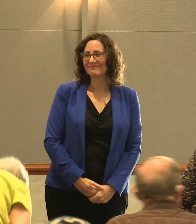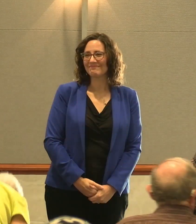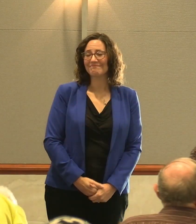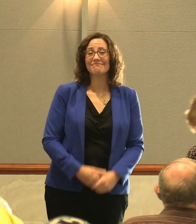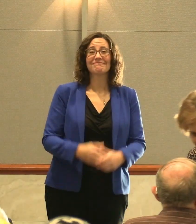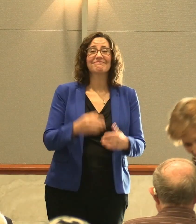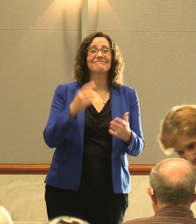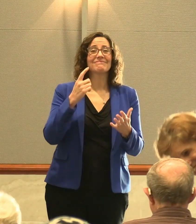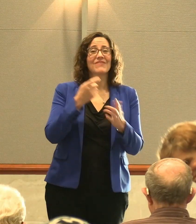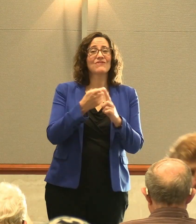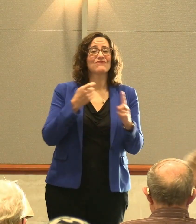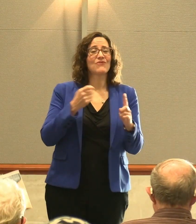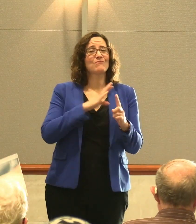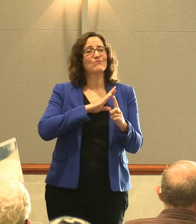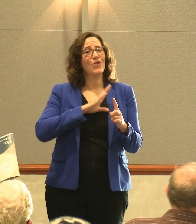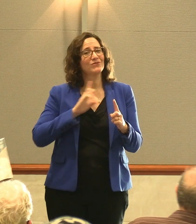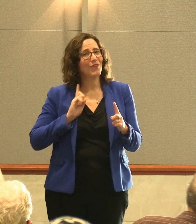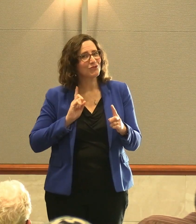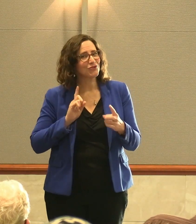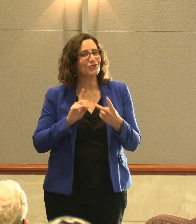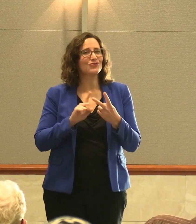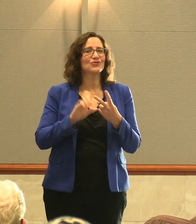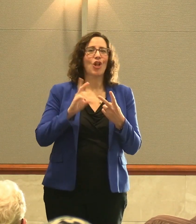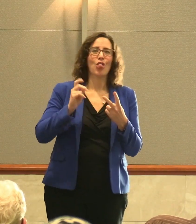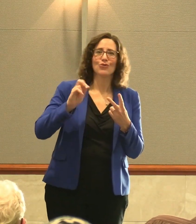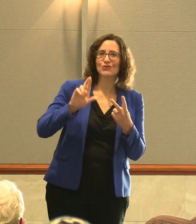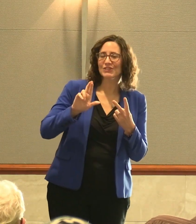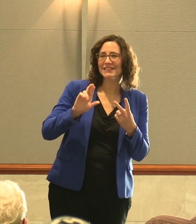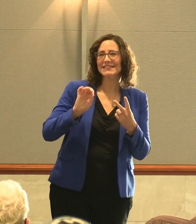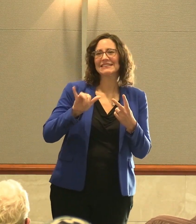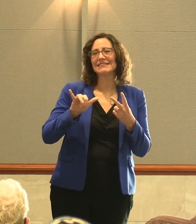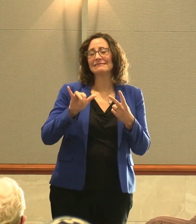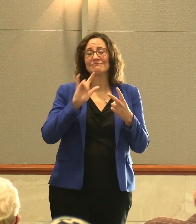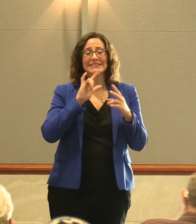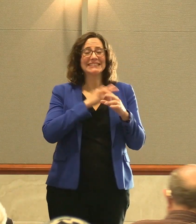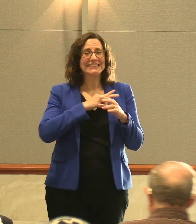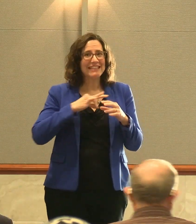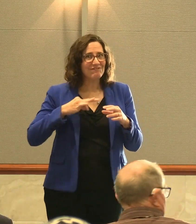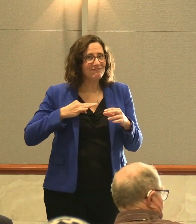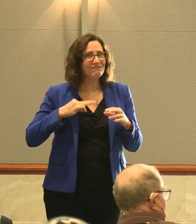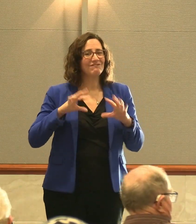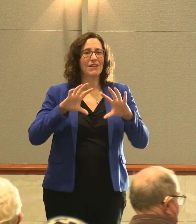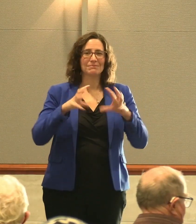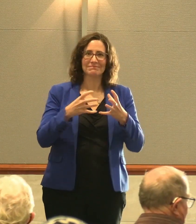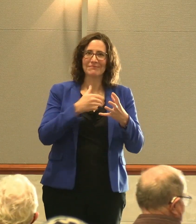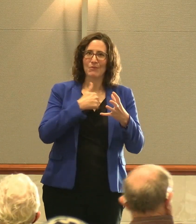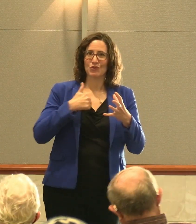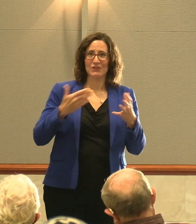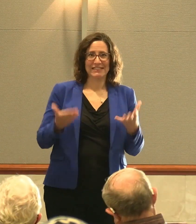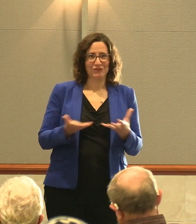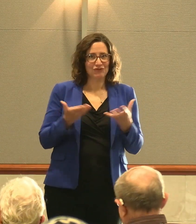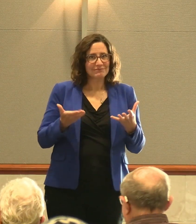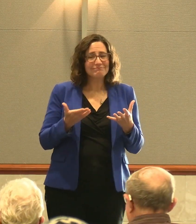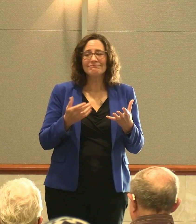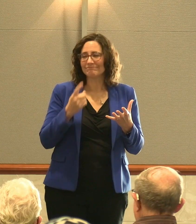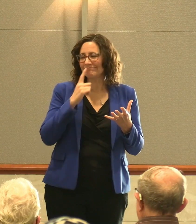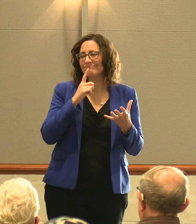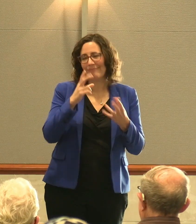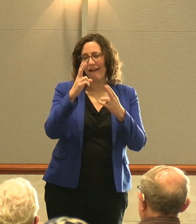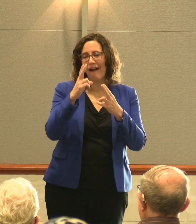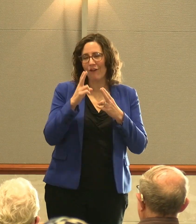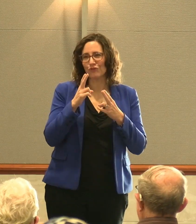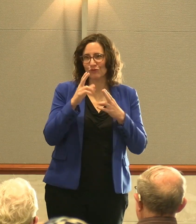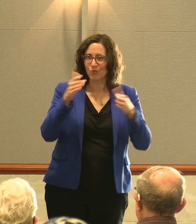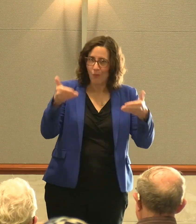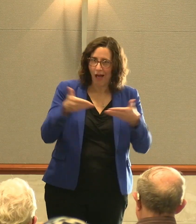On behalf of the Board of Directors, the clergy, staff, and family of Congregation Har Shalom, it is truly an honor to